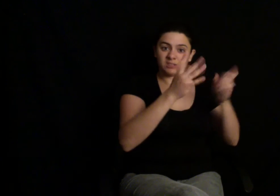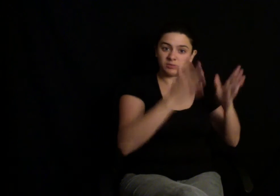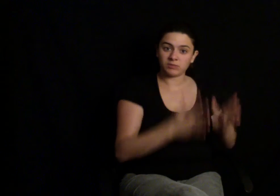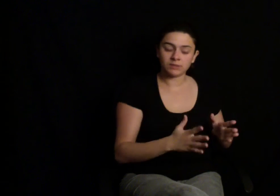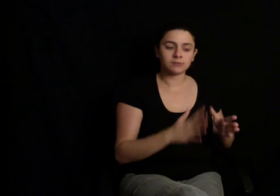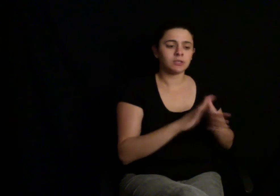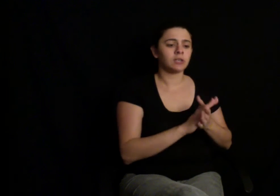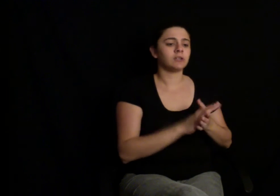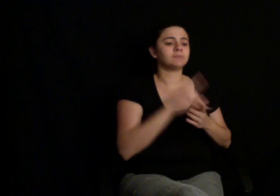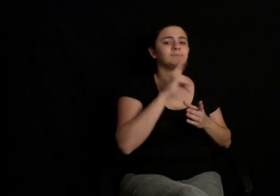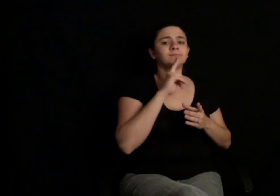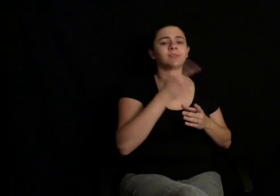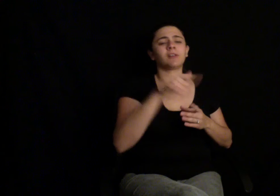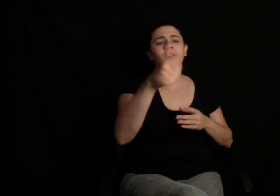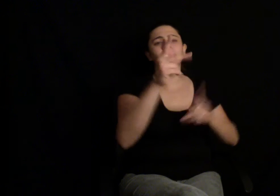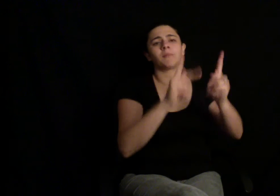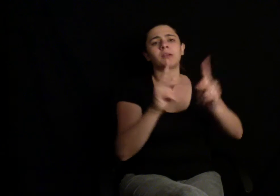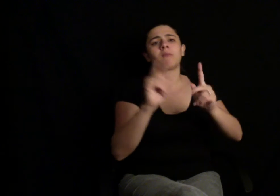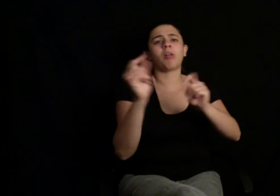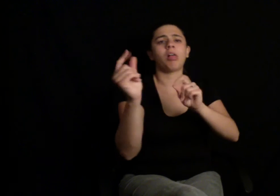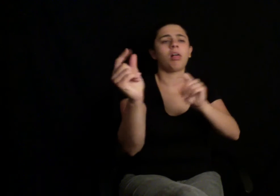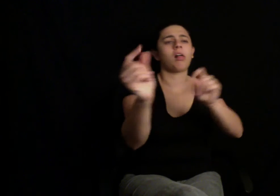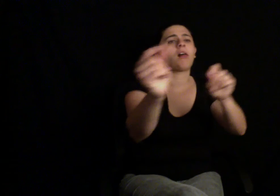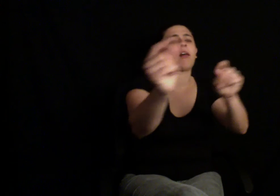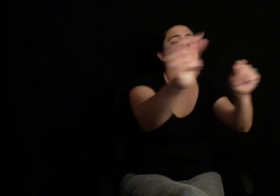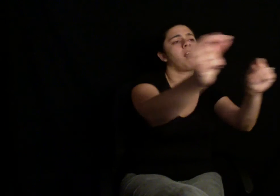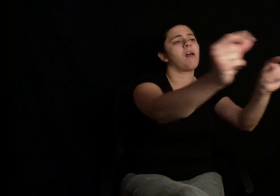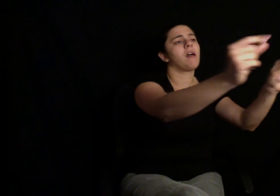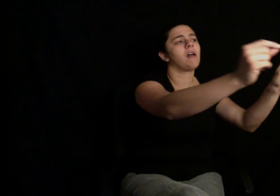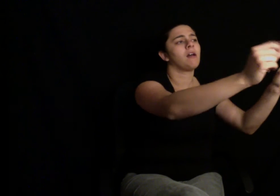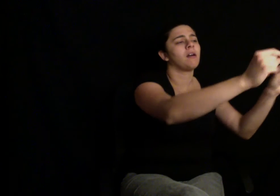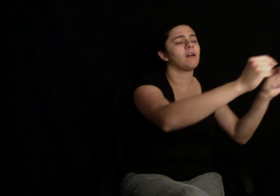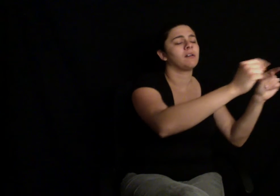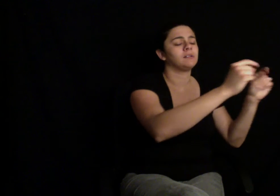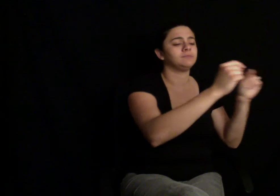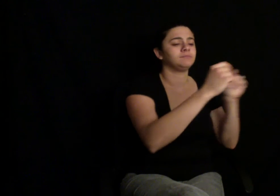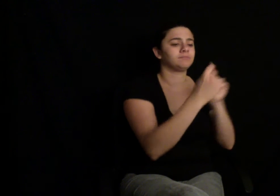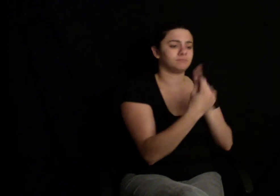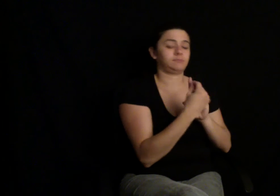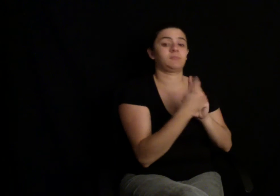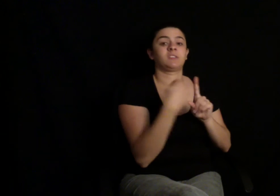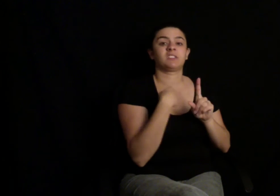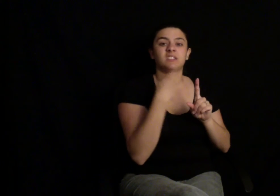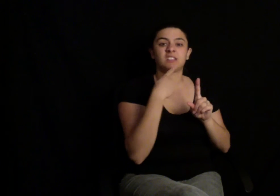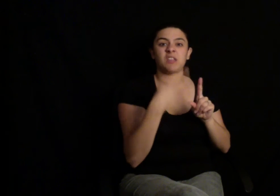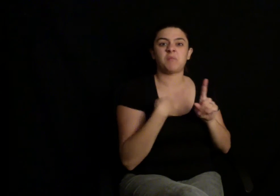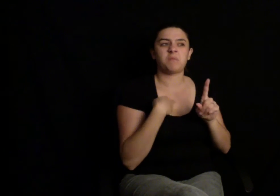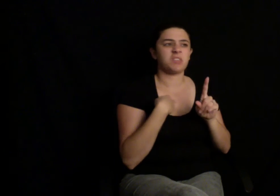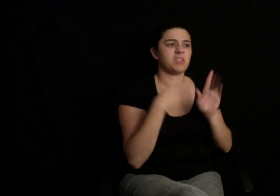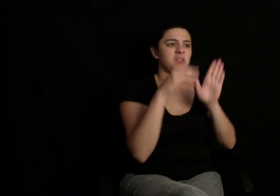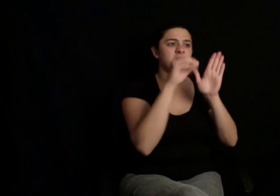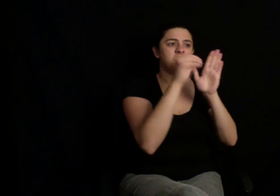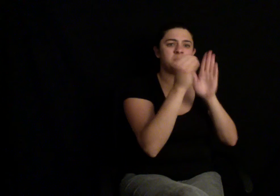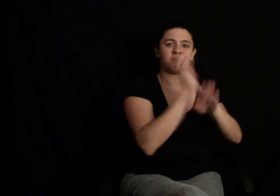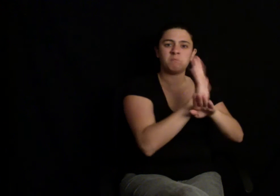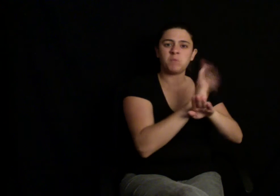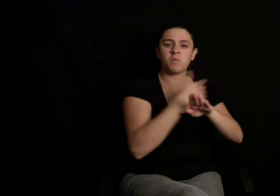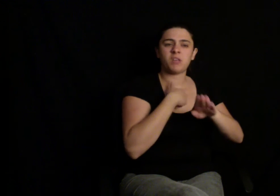to tell the third AD to tell the production assistant to tell somebody else to tell me to get the hell out of the shot because my coat was too light and it